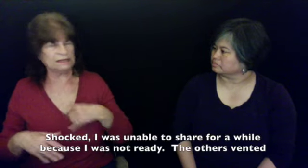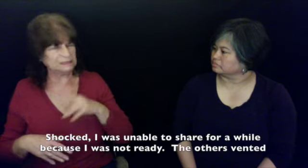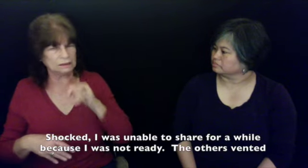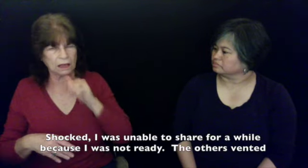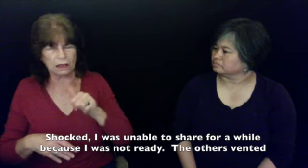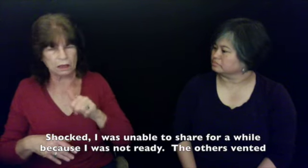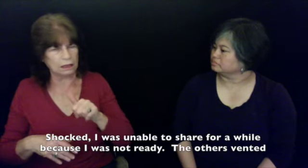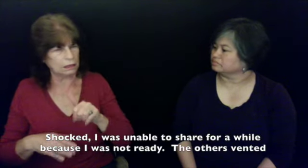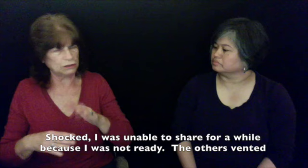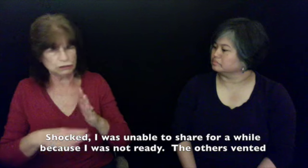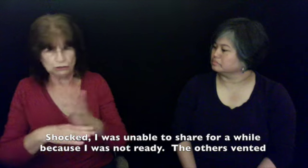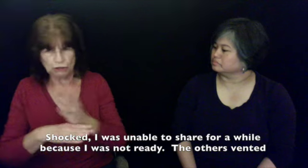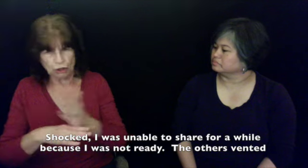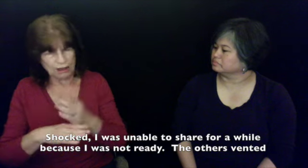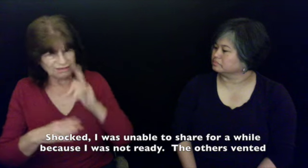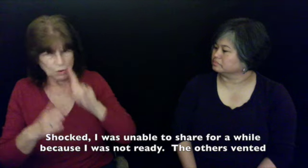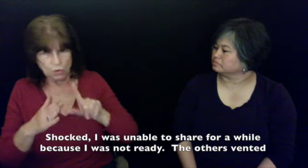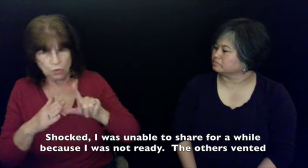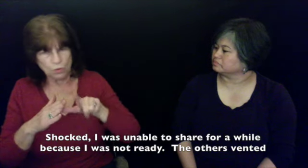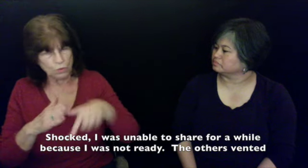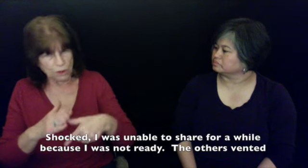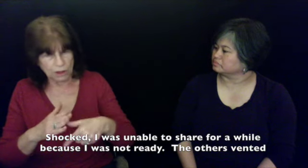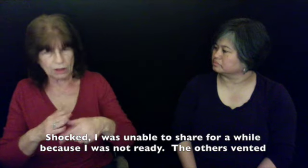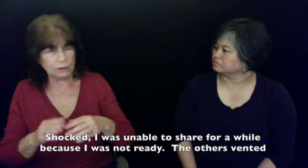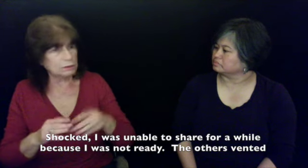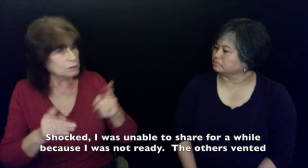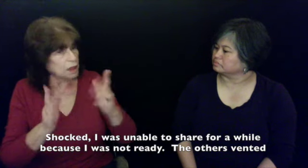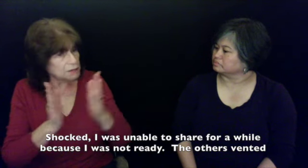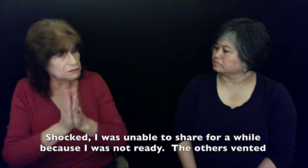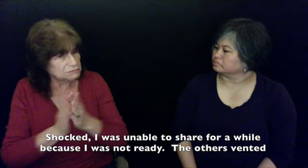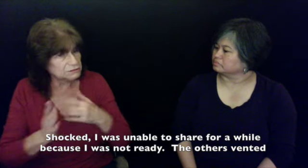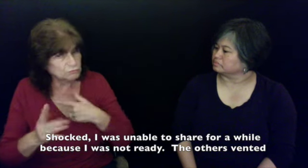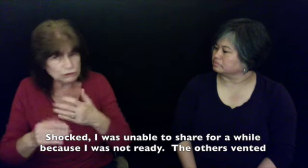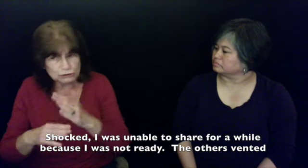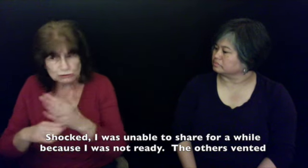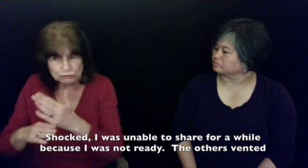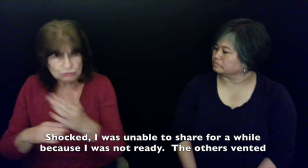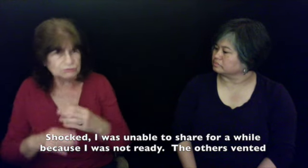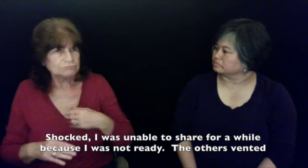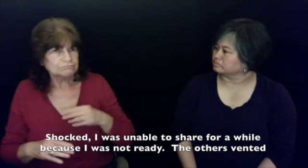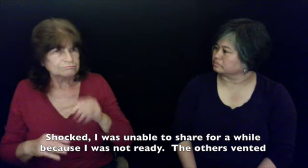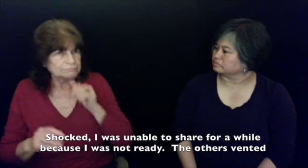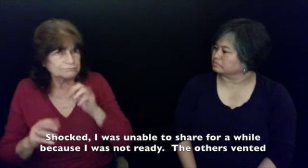I was shocked, unable to share for a while because I was not ready. The others vented.